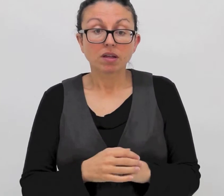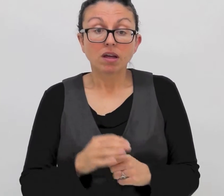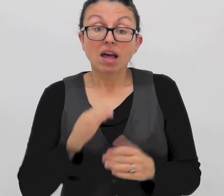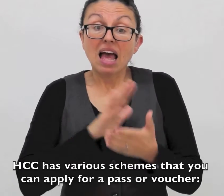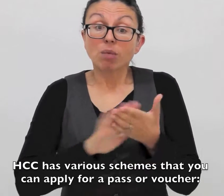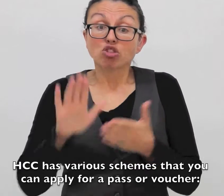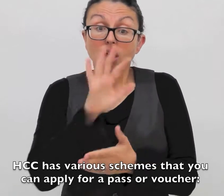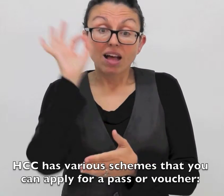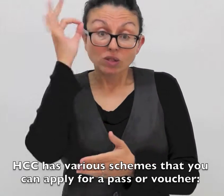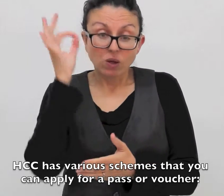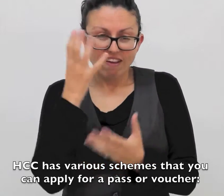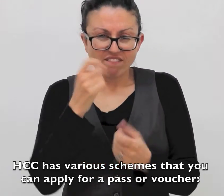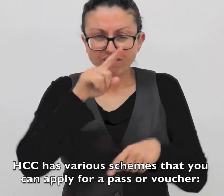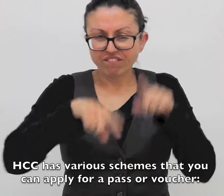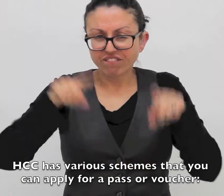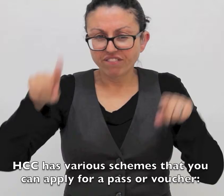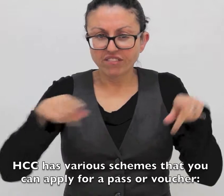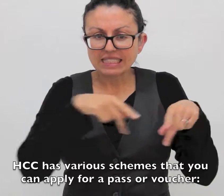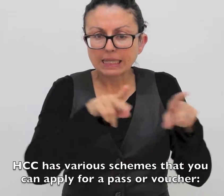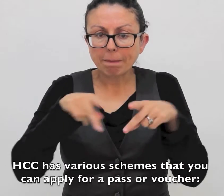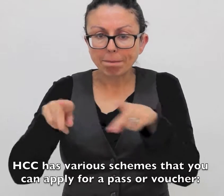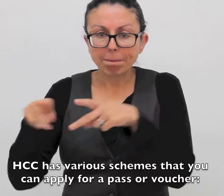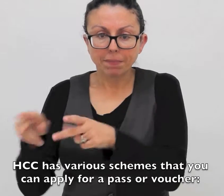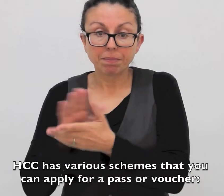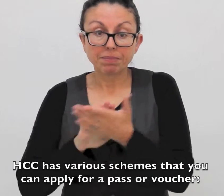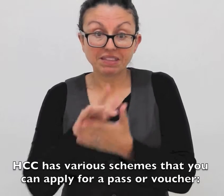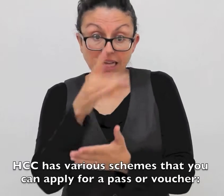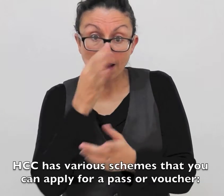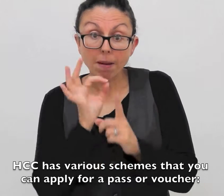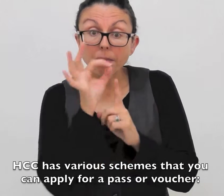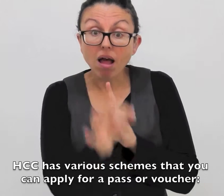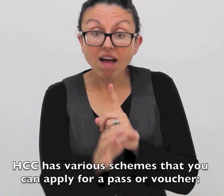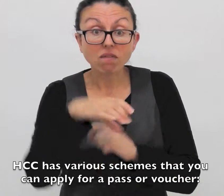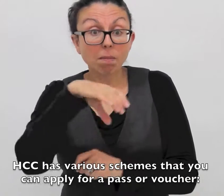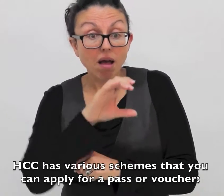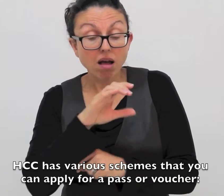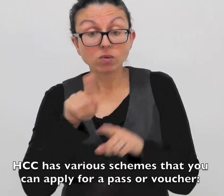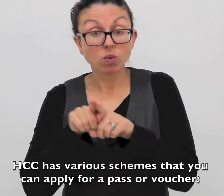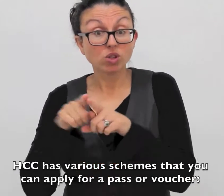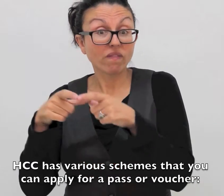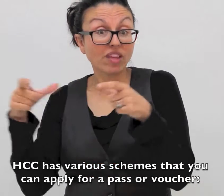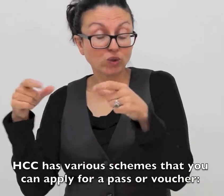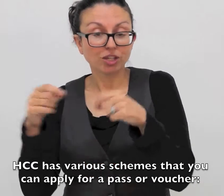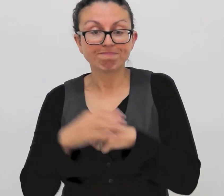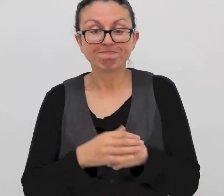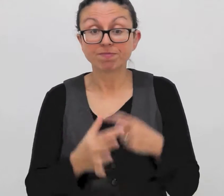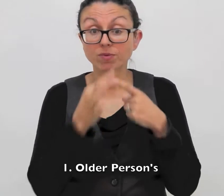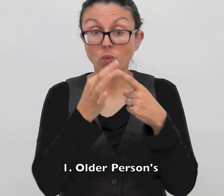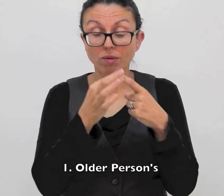concessions. HCC has various schemes that you can apply for a pass or voucher.